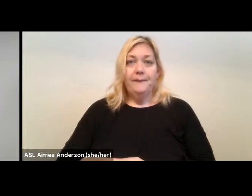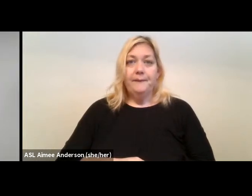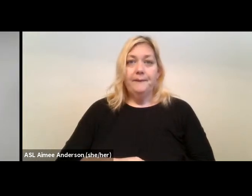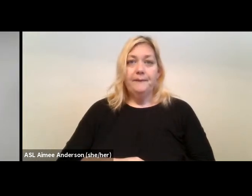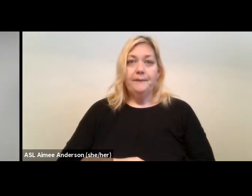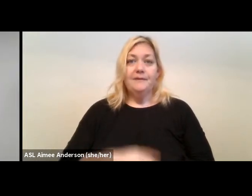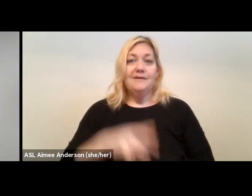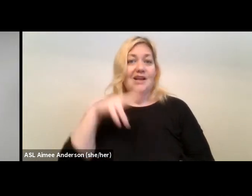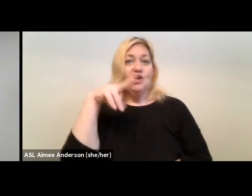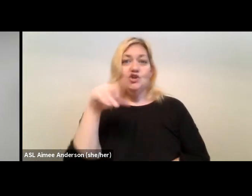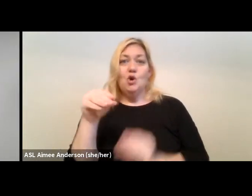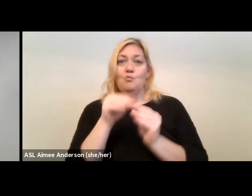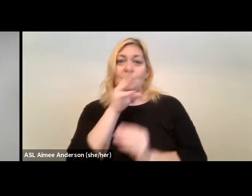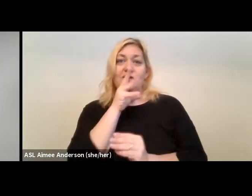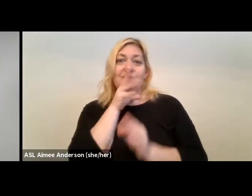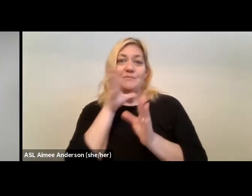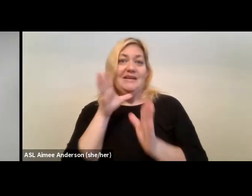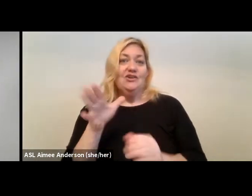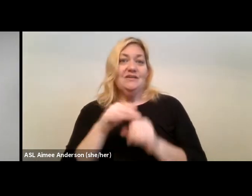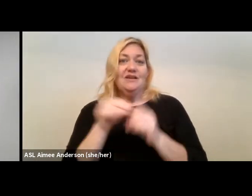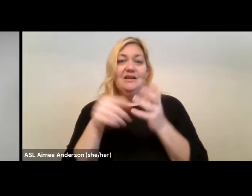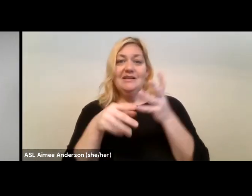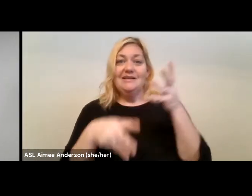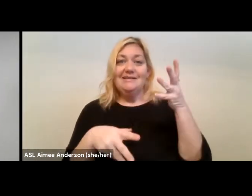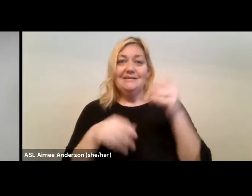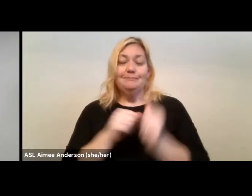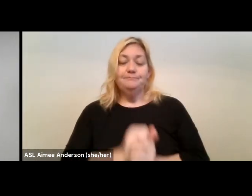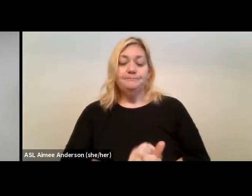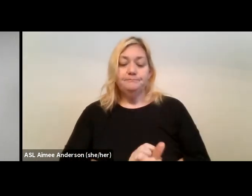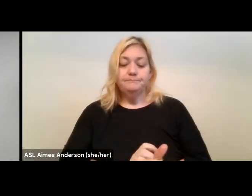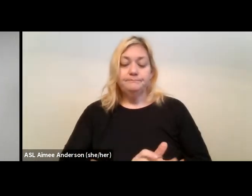There are no more speakers on the list.